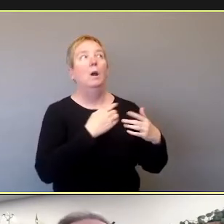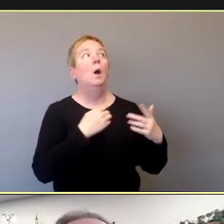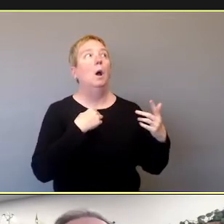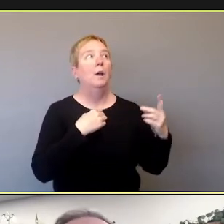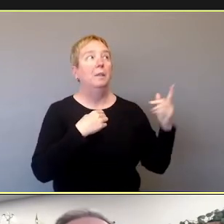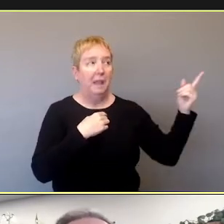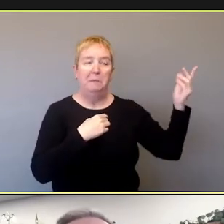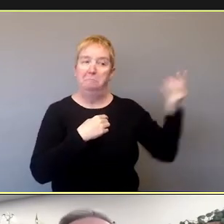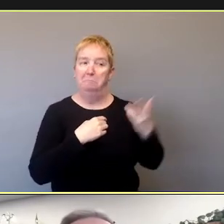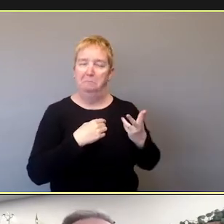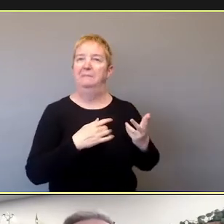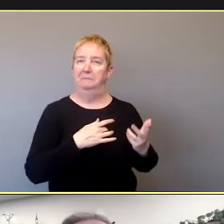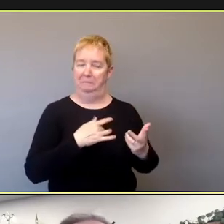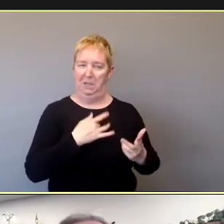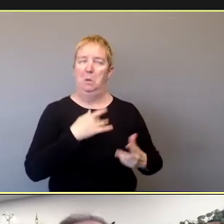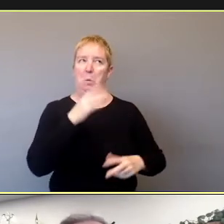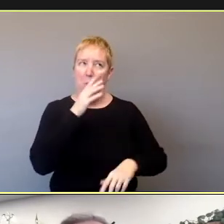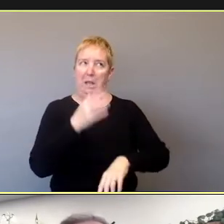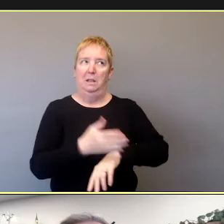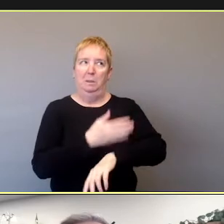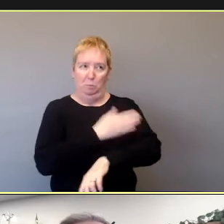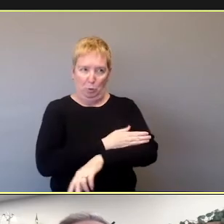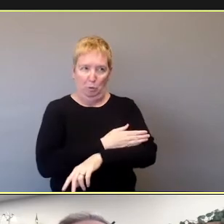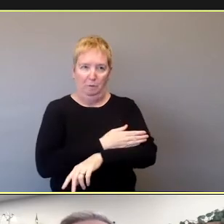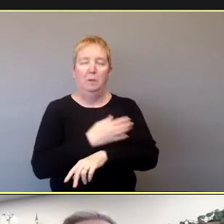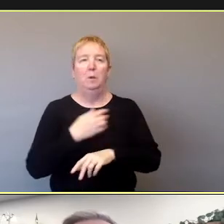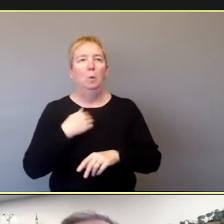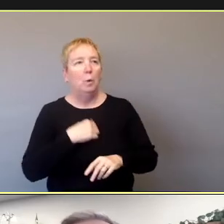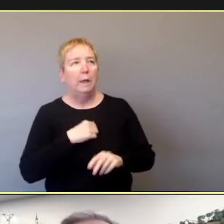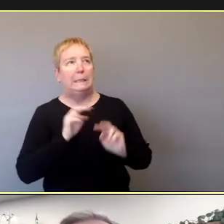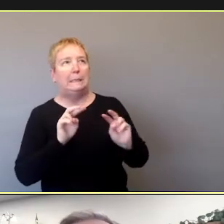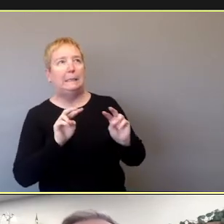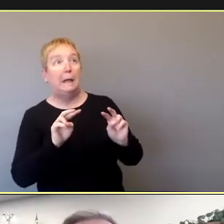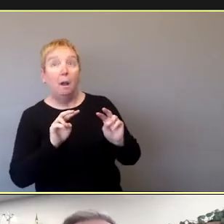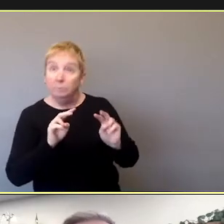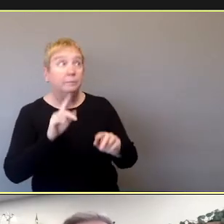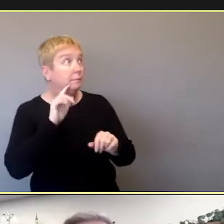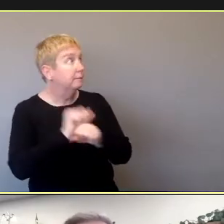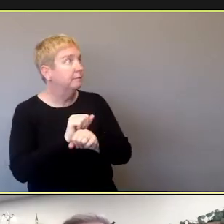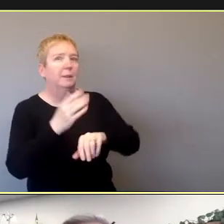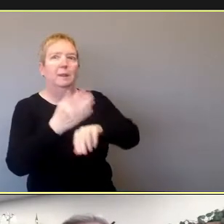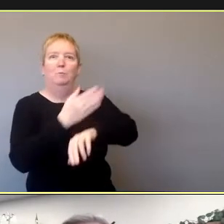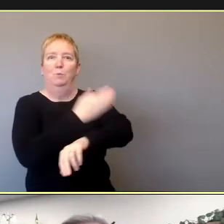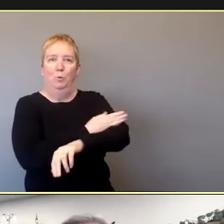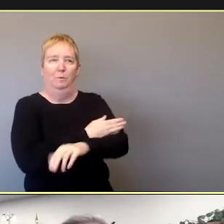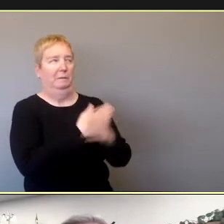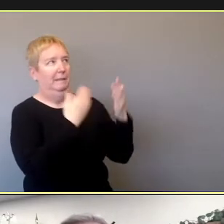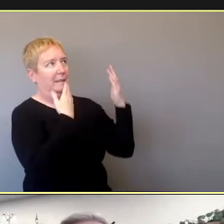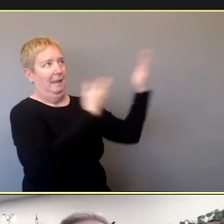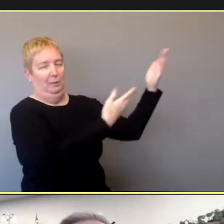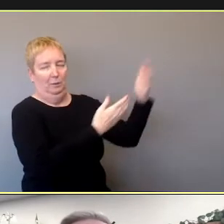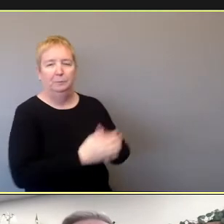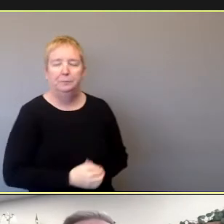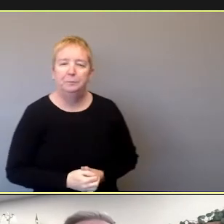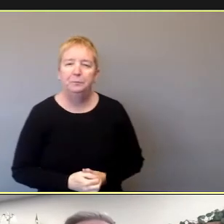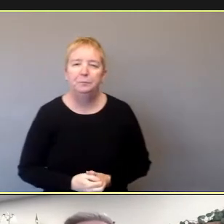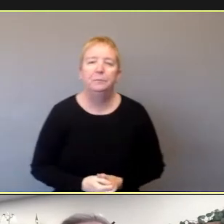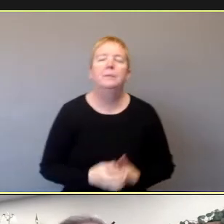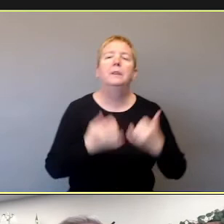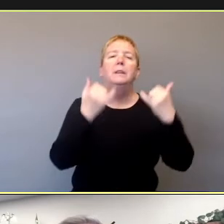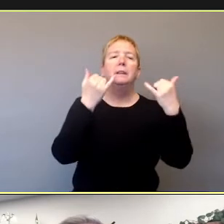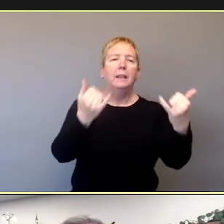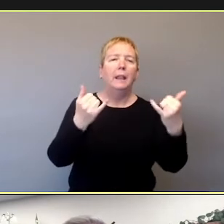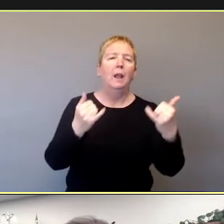right on where cases and hospitalizations were headed. Next slide, please. Going to shift over